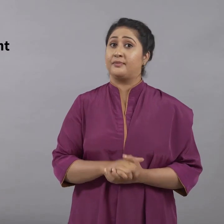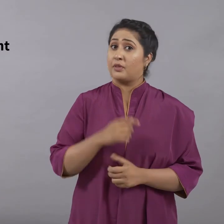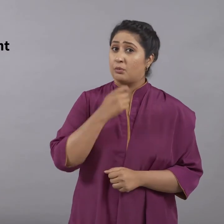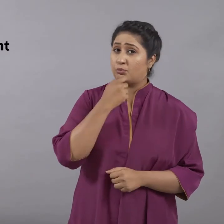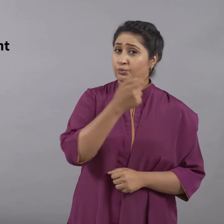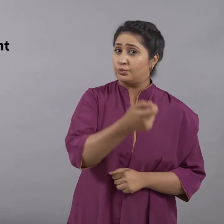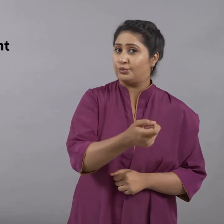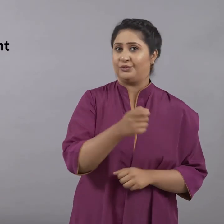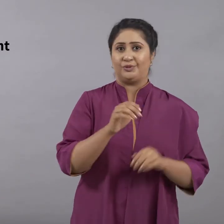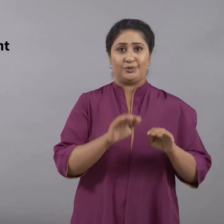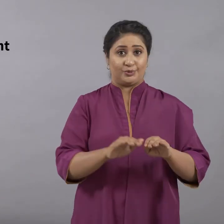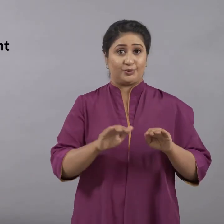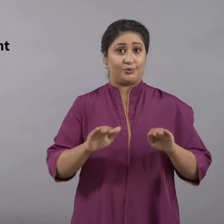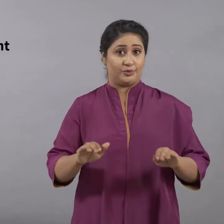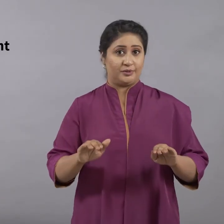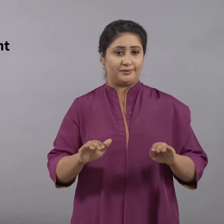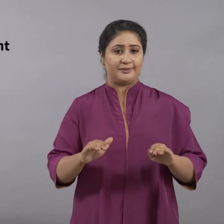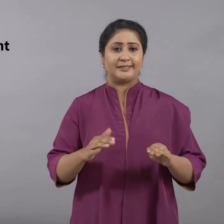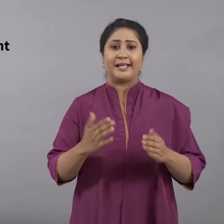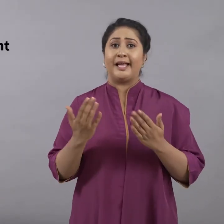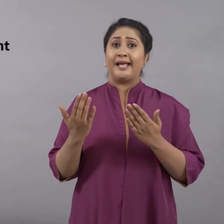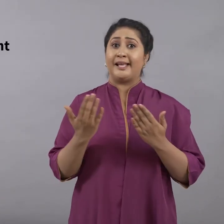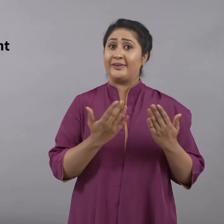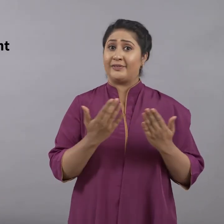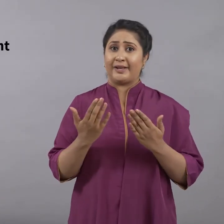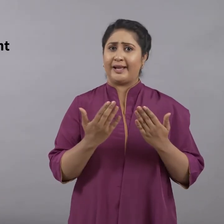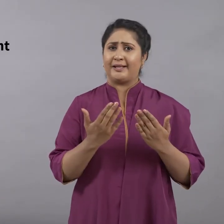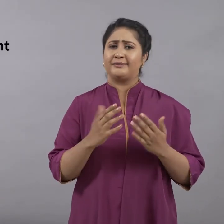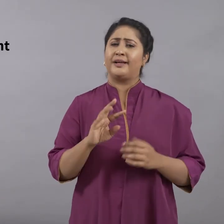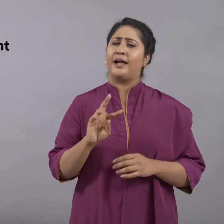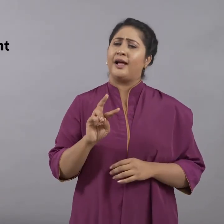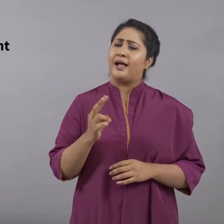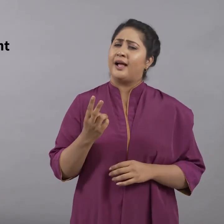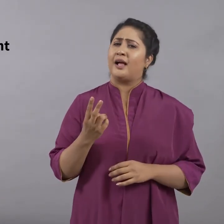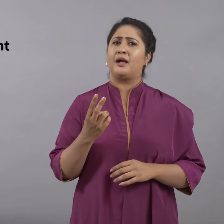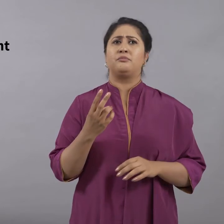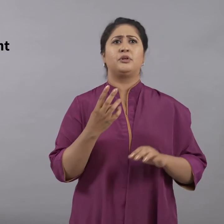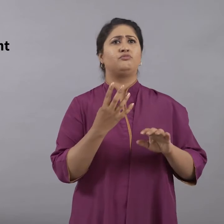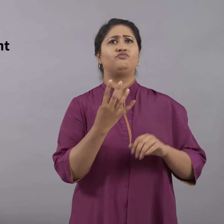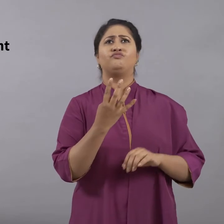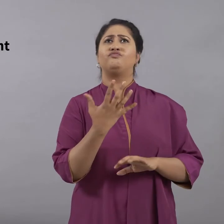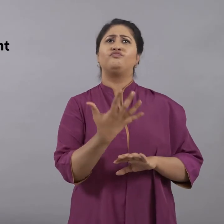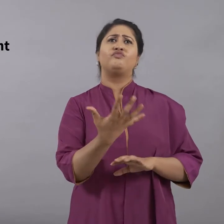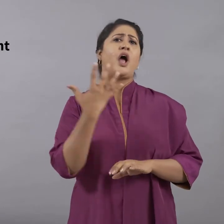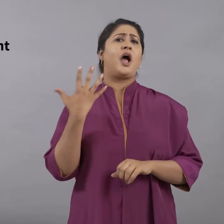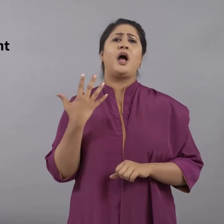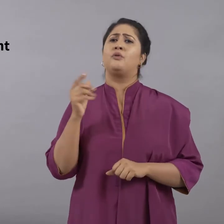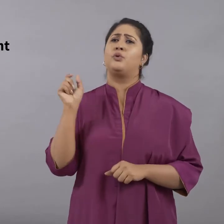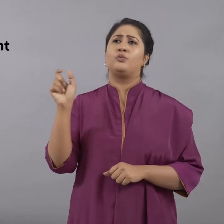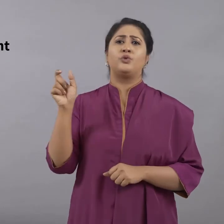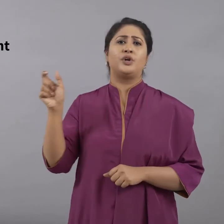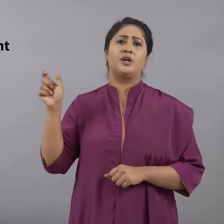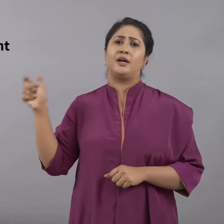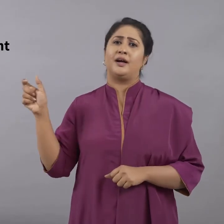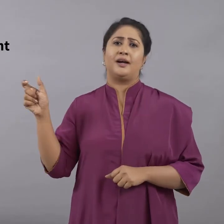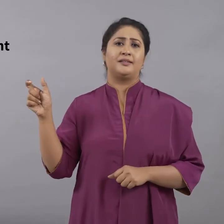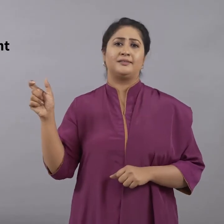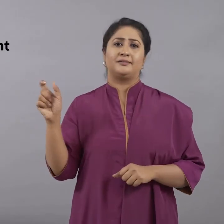Ask the student to read any 5 words from the word list. Let the student choose the words.